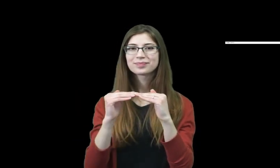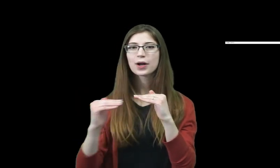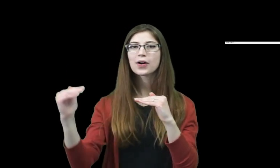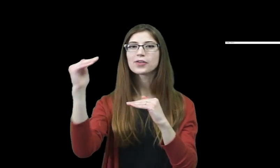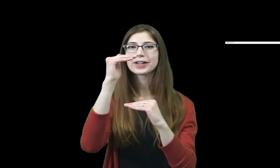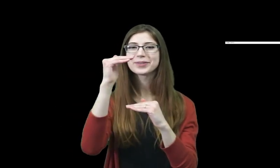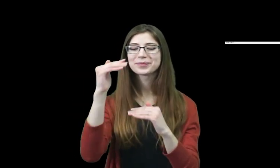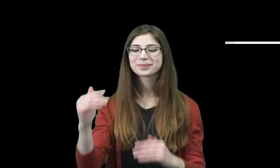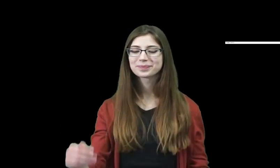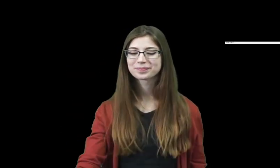Over.